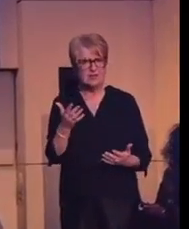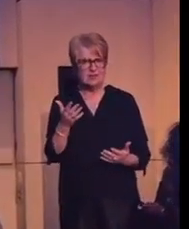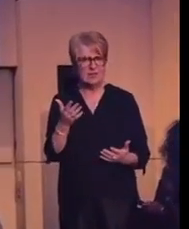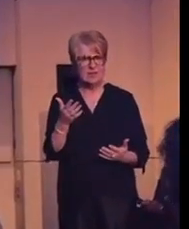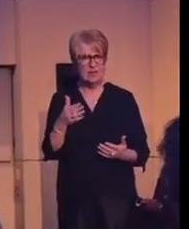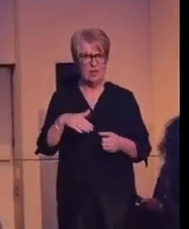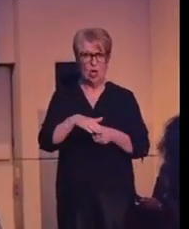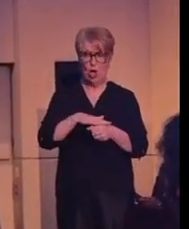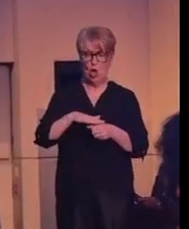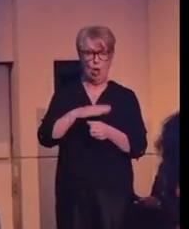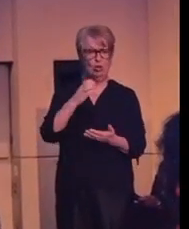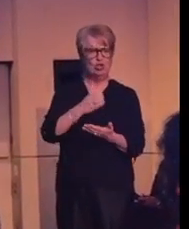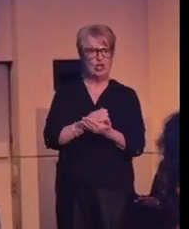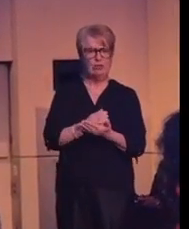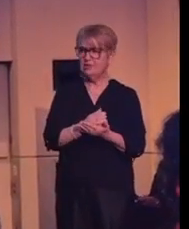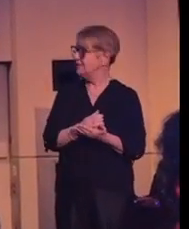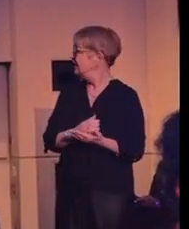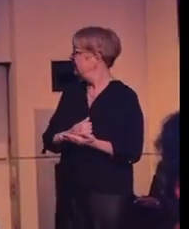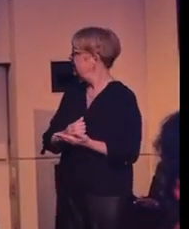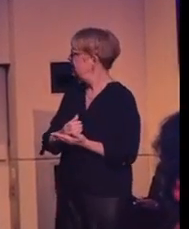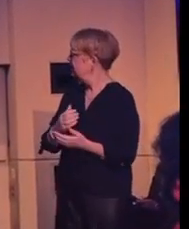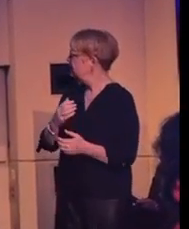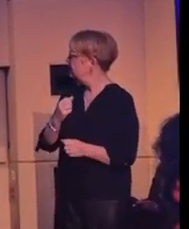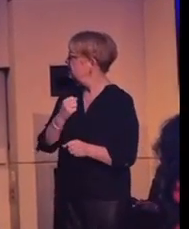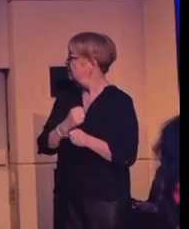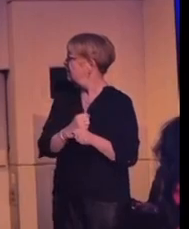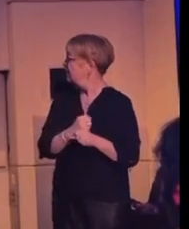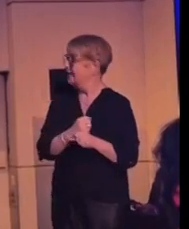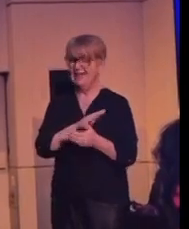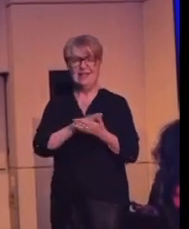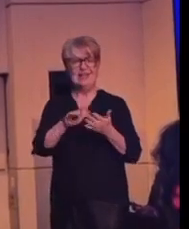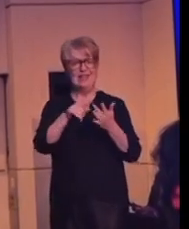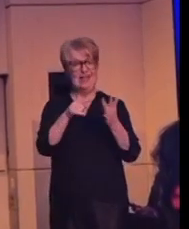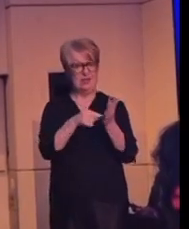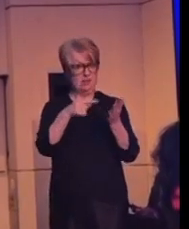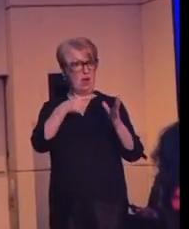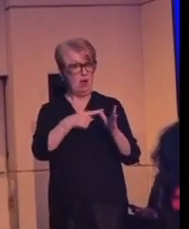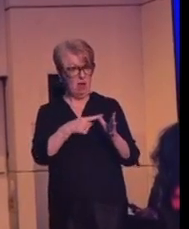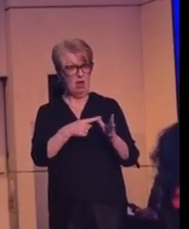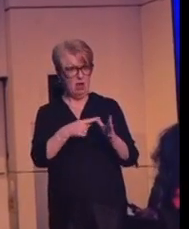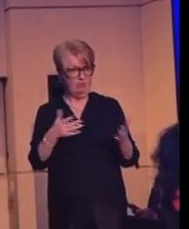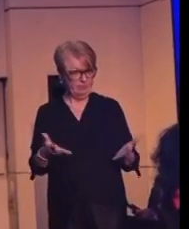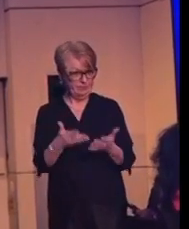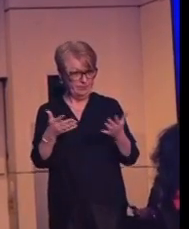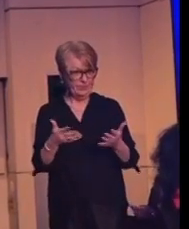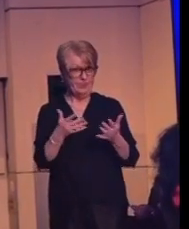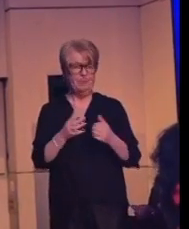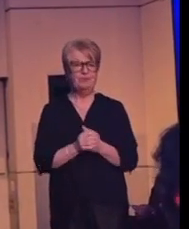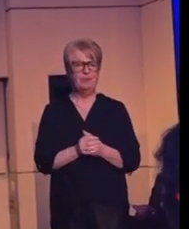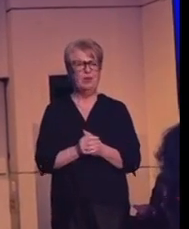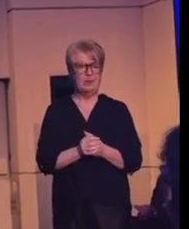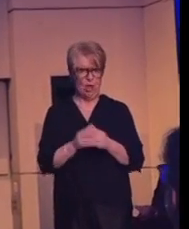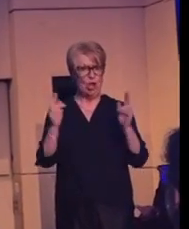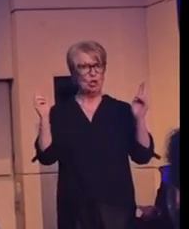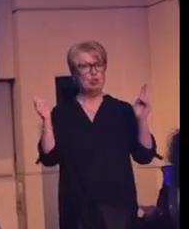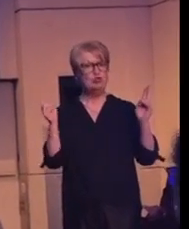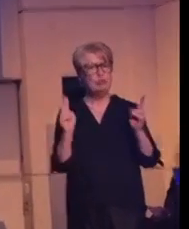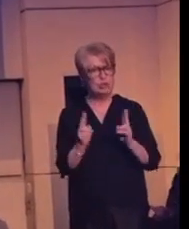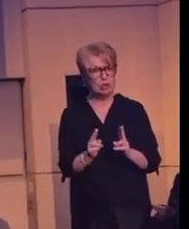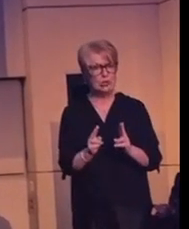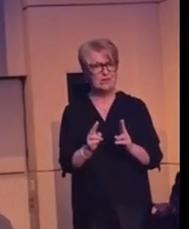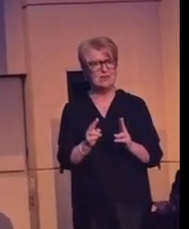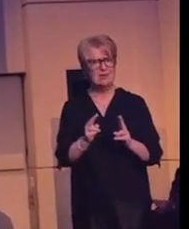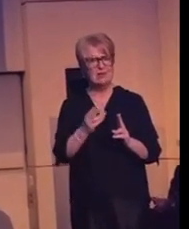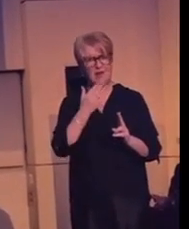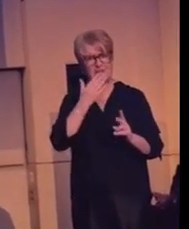charity Keynote do quite a lot of. We need to foster community engagement and reduce stigma, I do